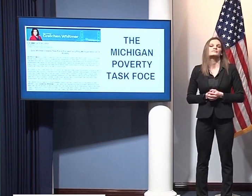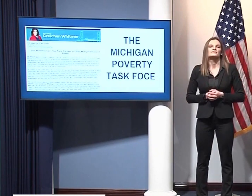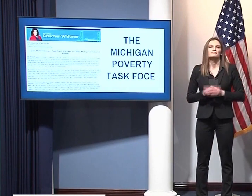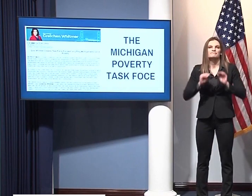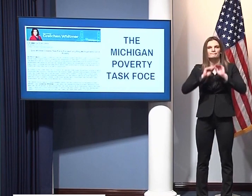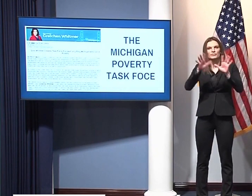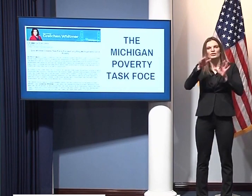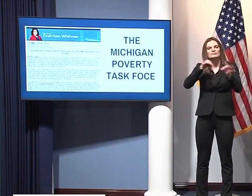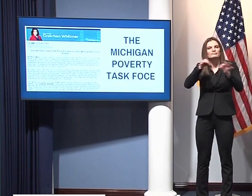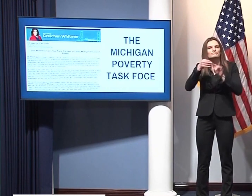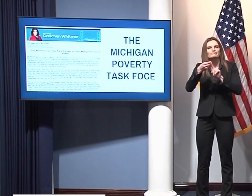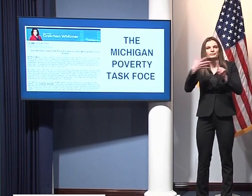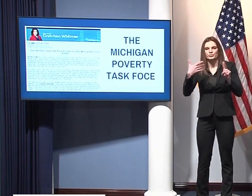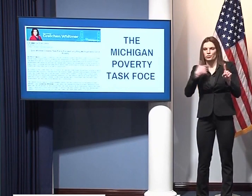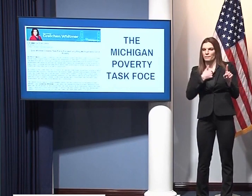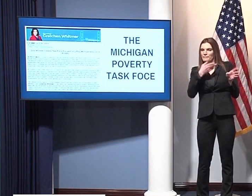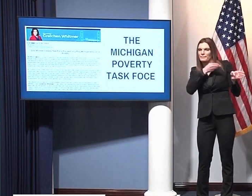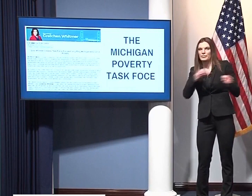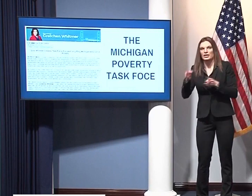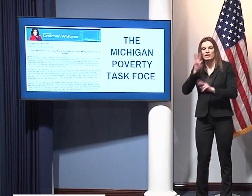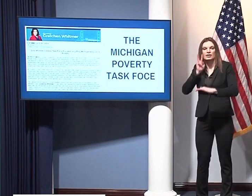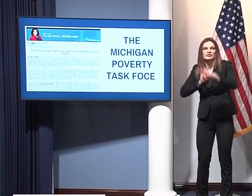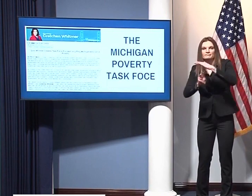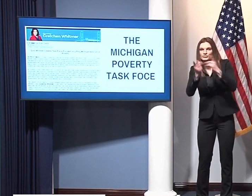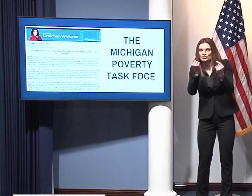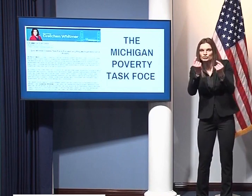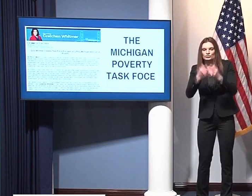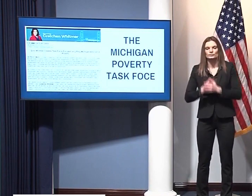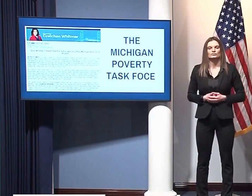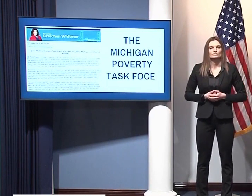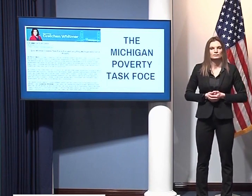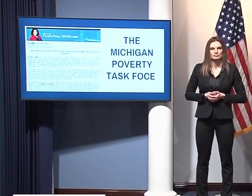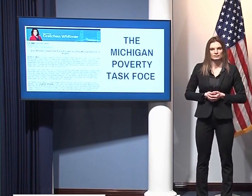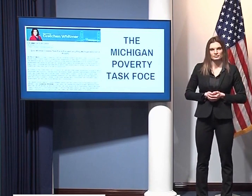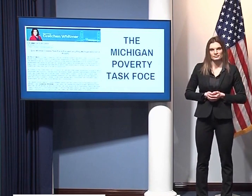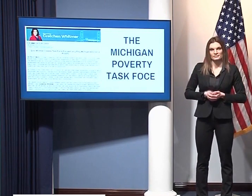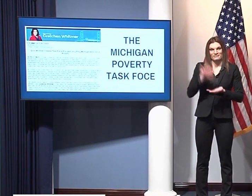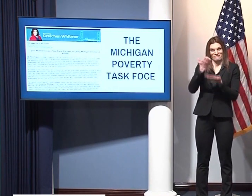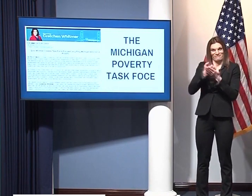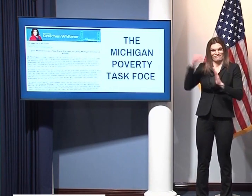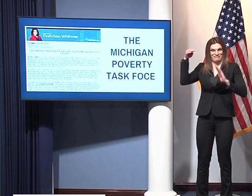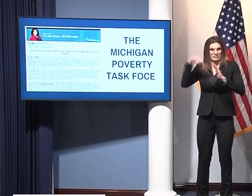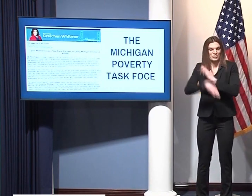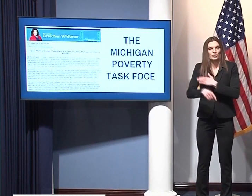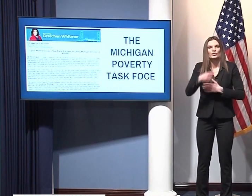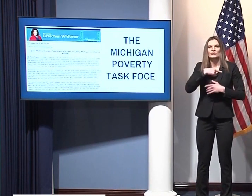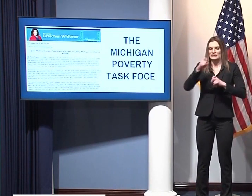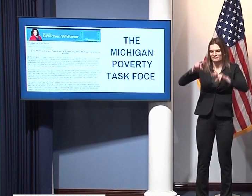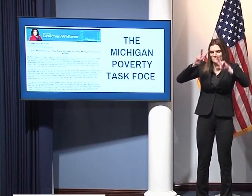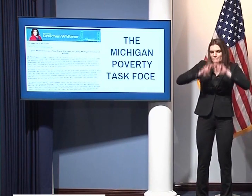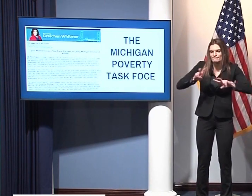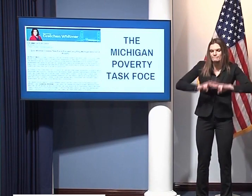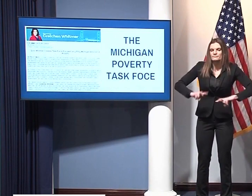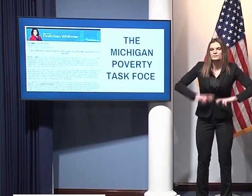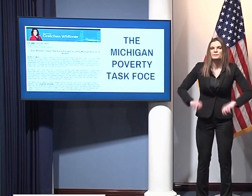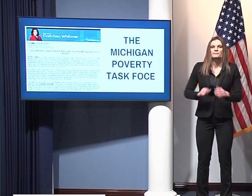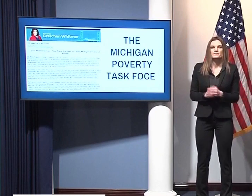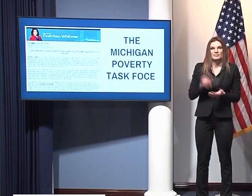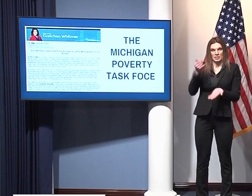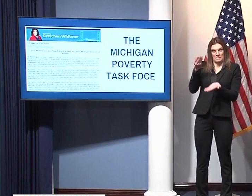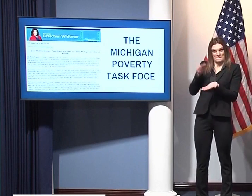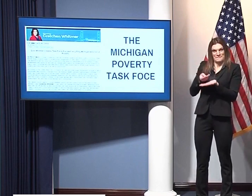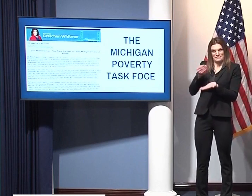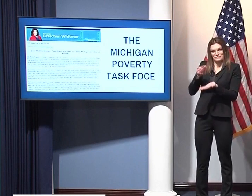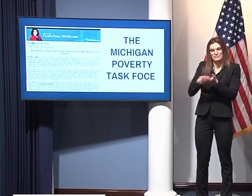my administration and I will look at the breadth and depth of the economic fallout that we face. Poverty is all